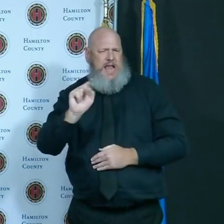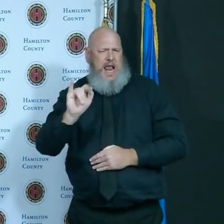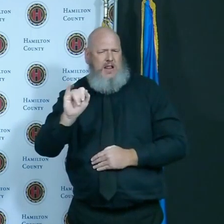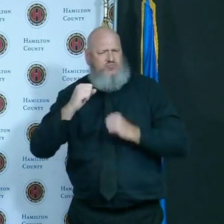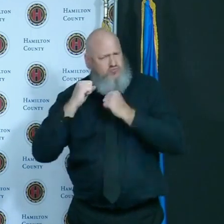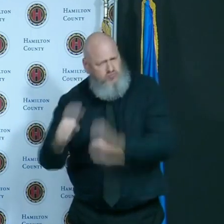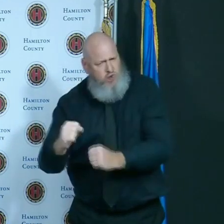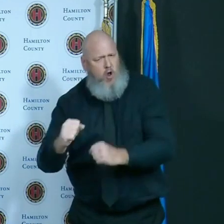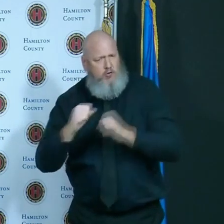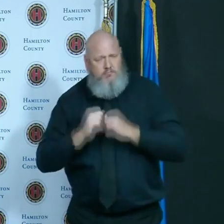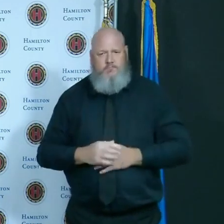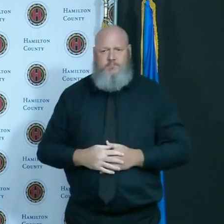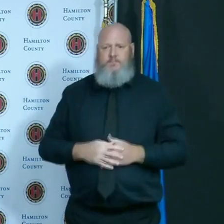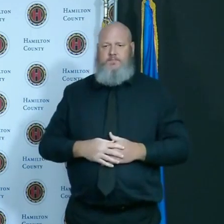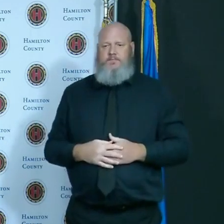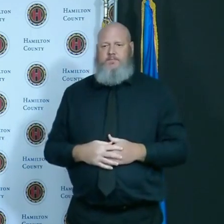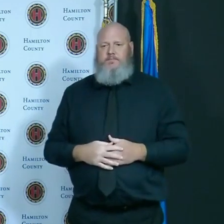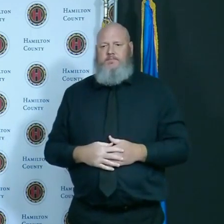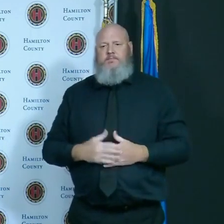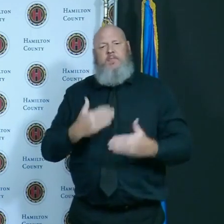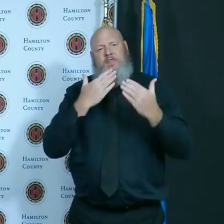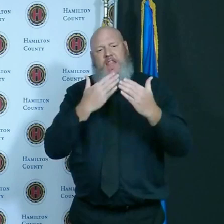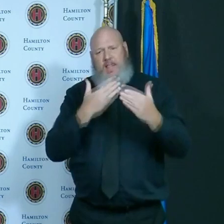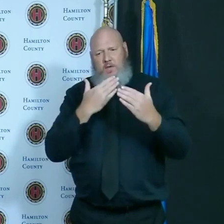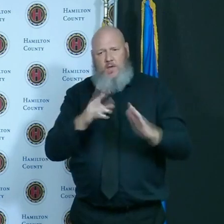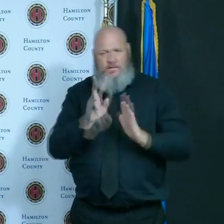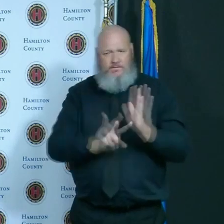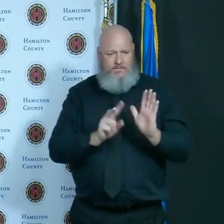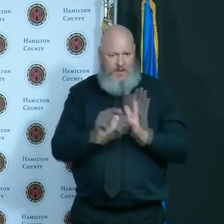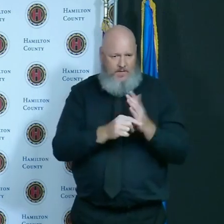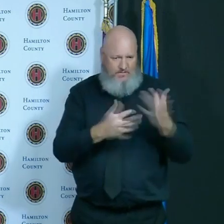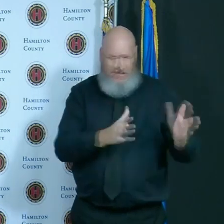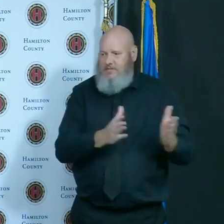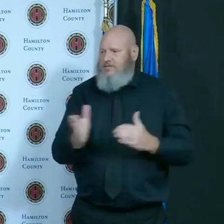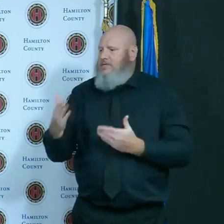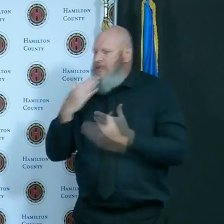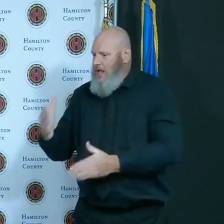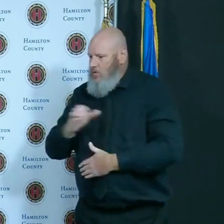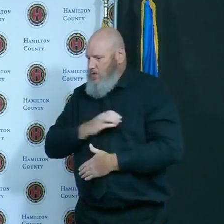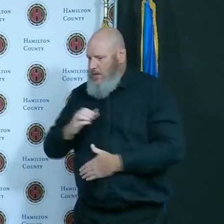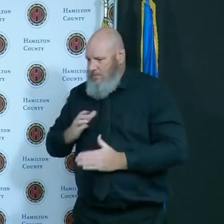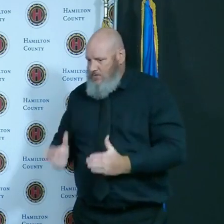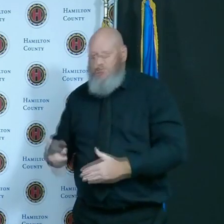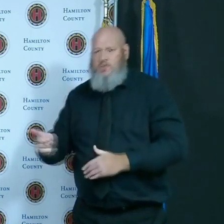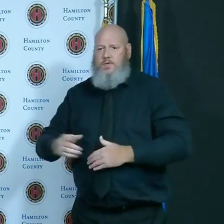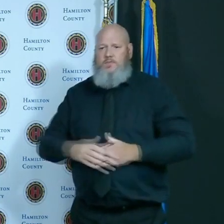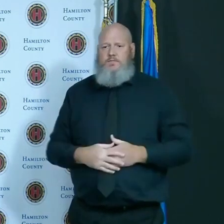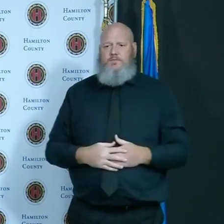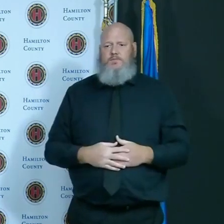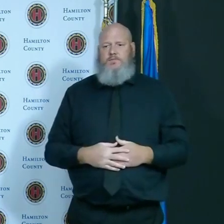Okay, so thank you. I hope that you all will take that to heart.